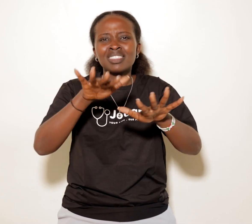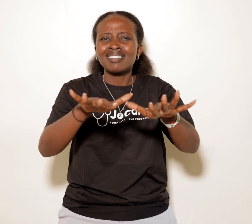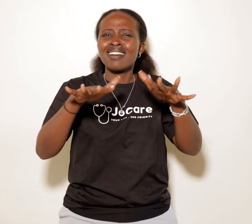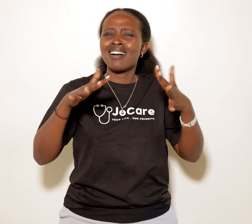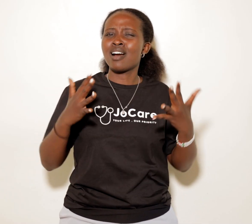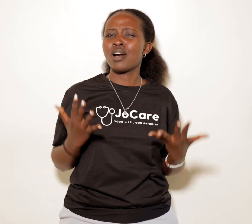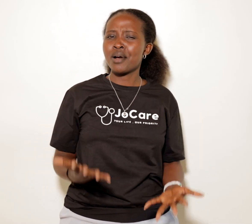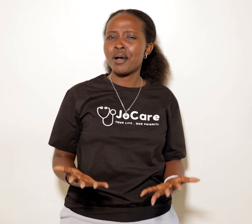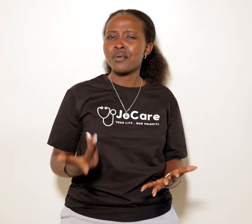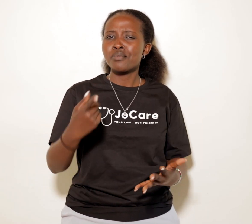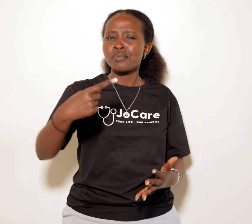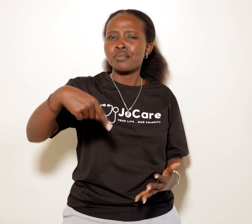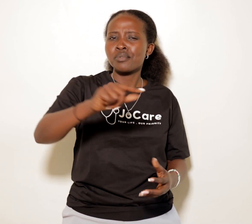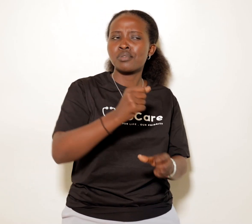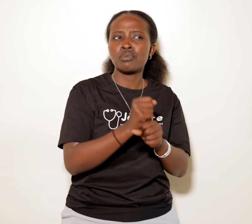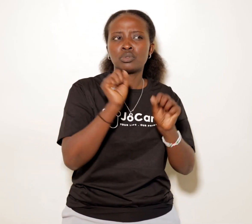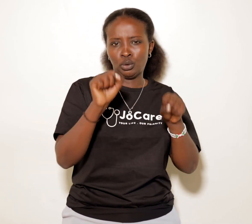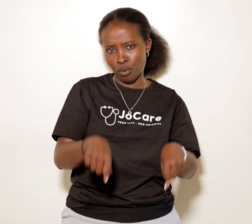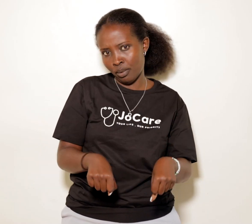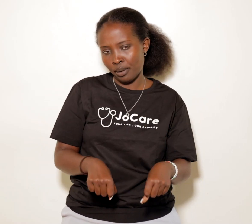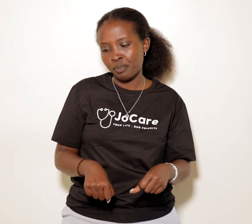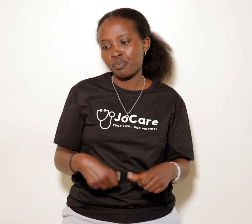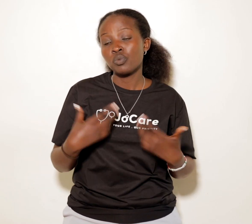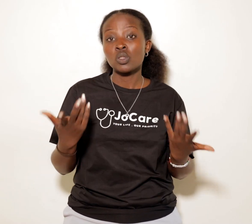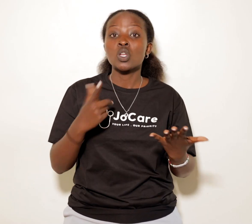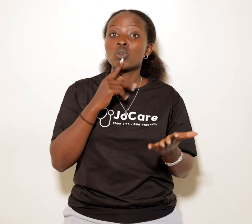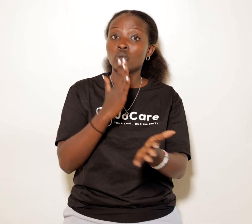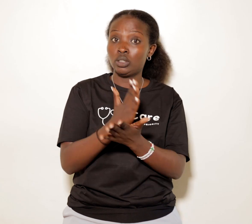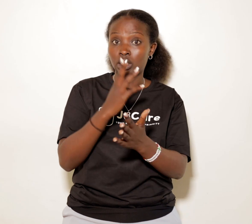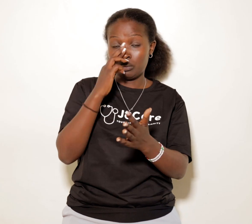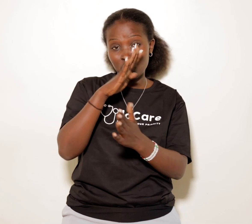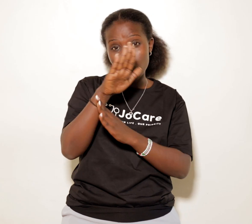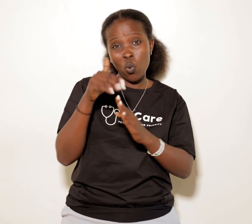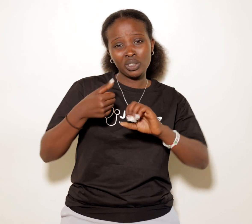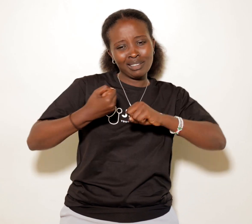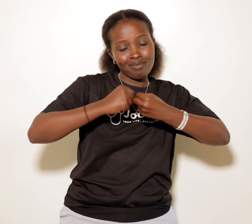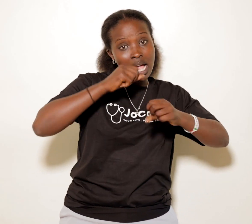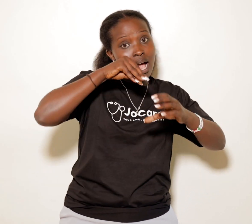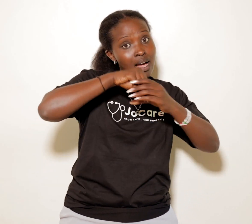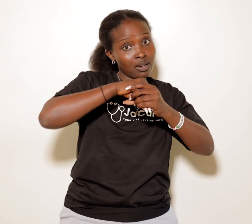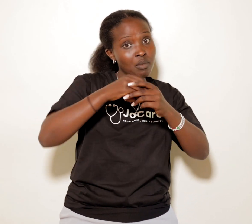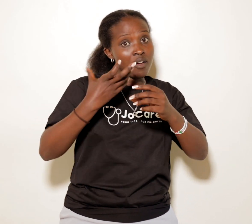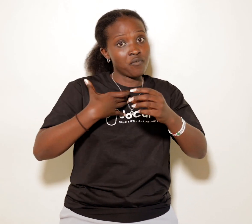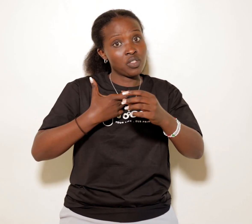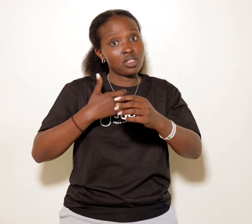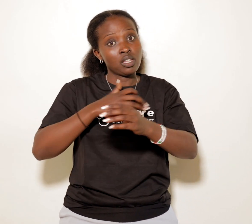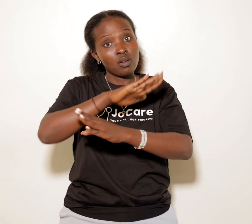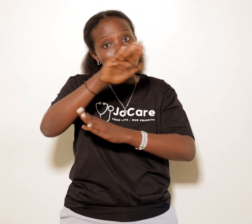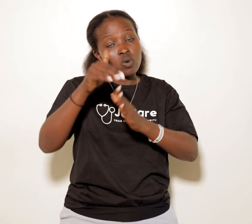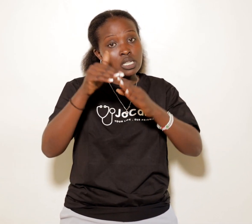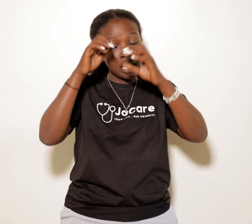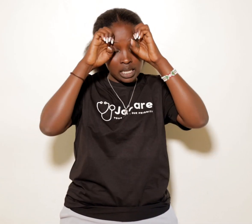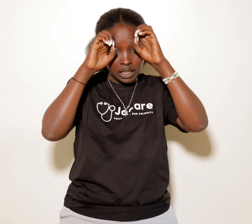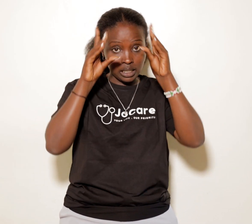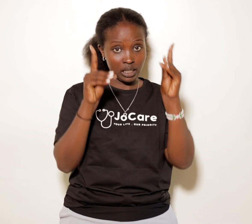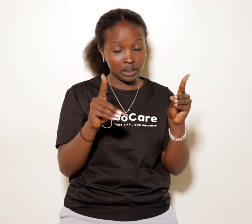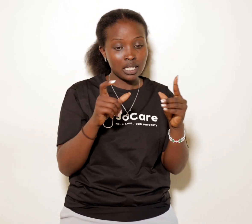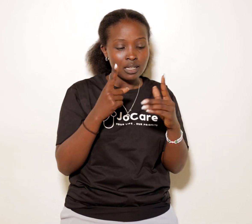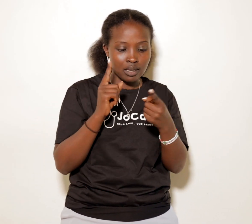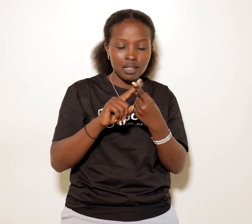address that? So the barrier and myth around people living with sexual health education, firstly, is the one